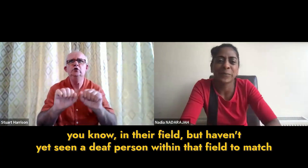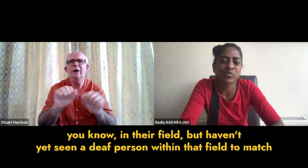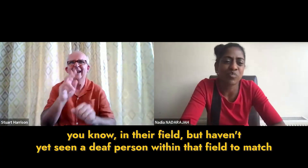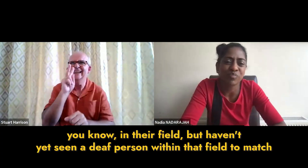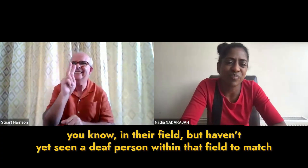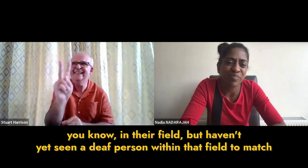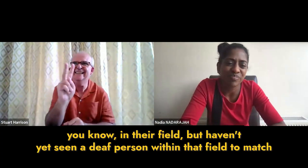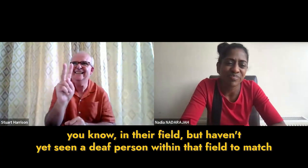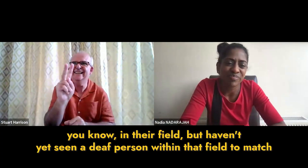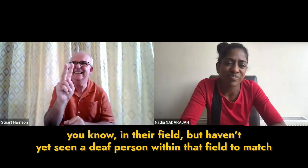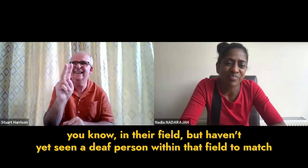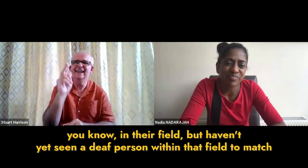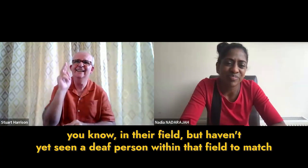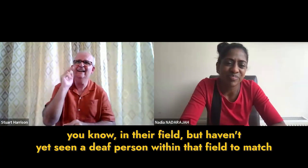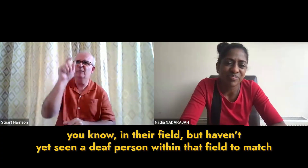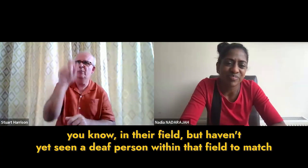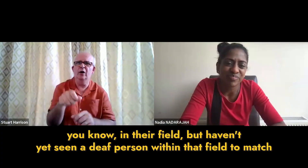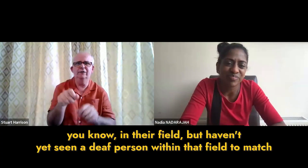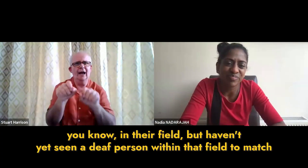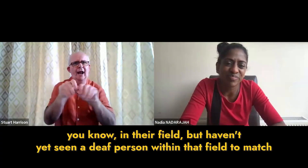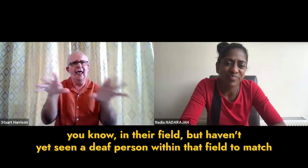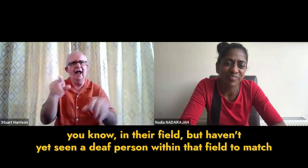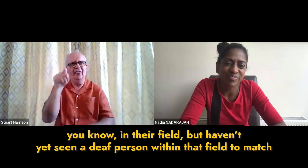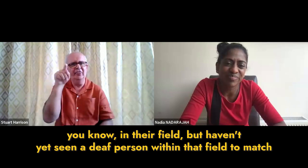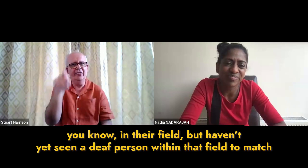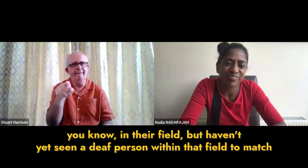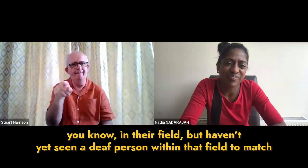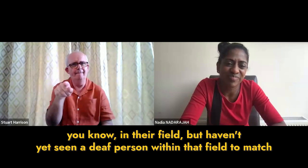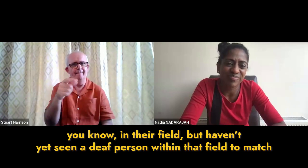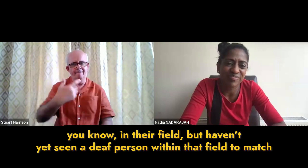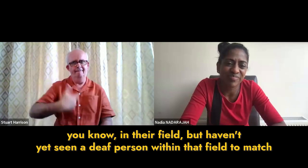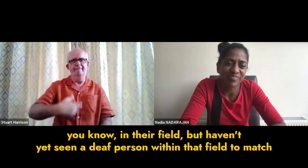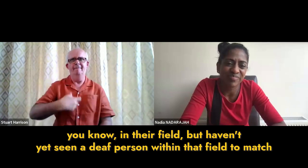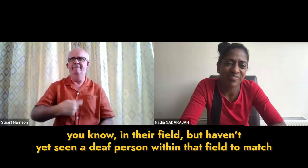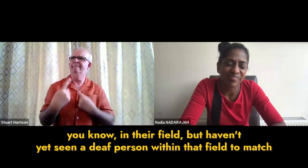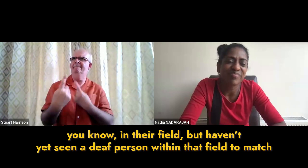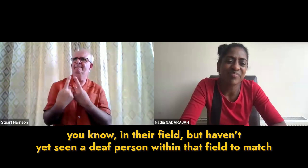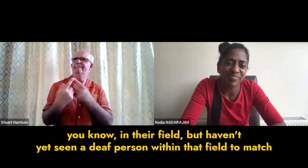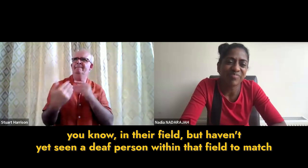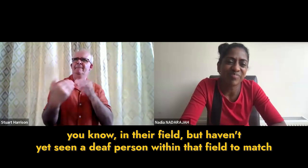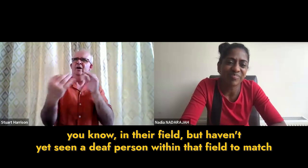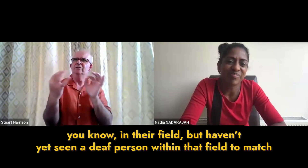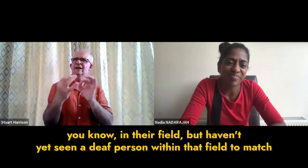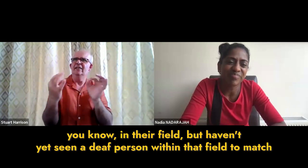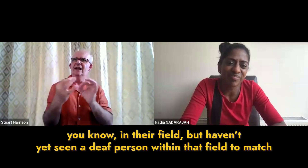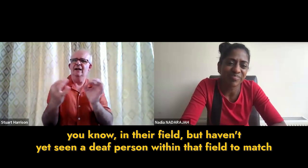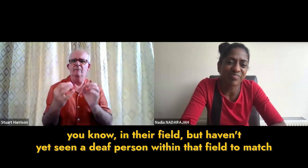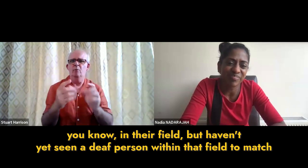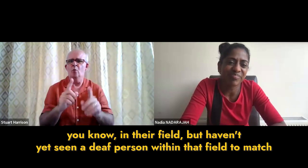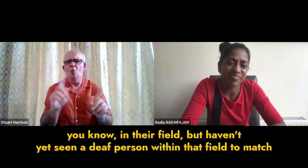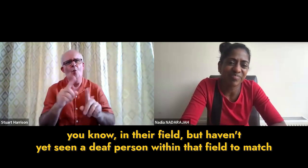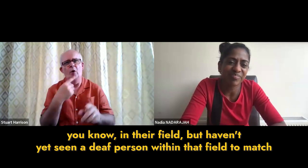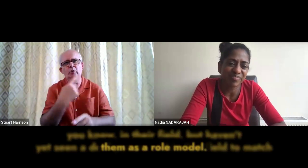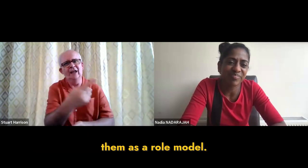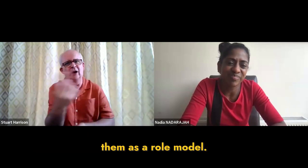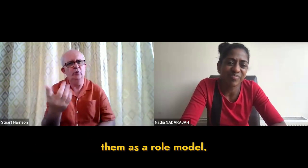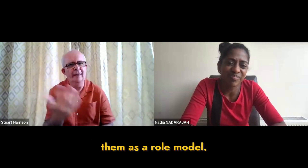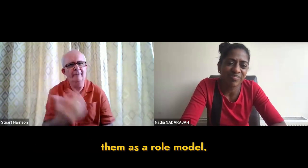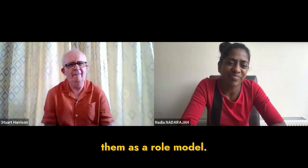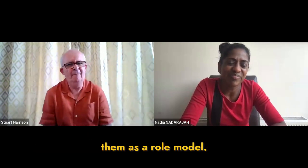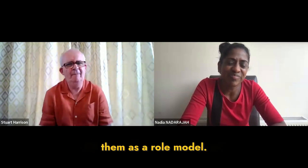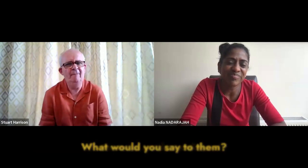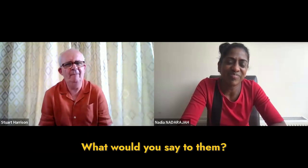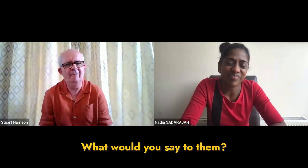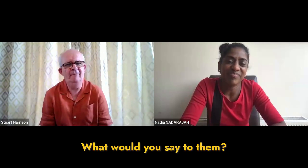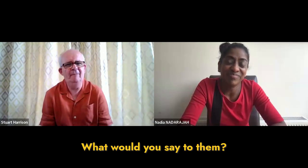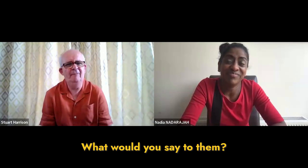field, but haven't yet seen a deaf person within that field to match them as a role